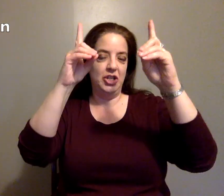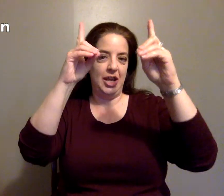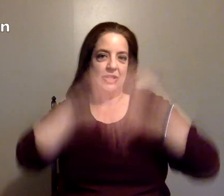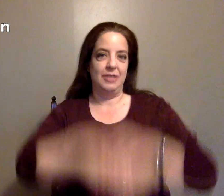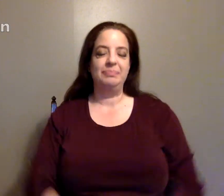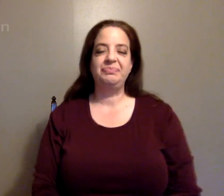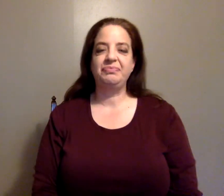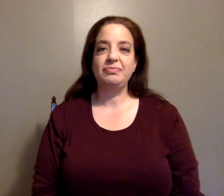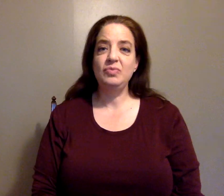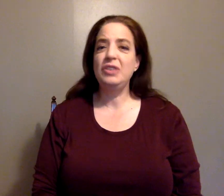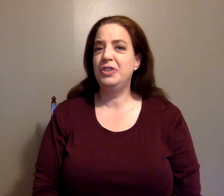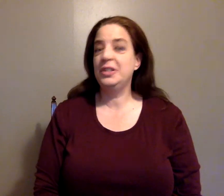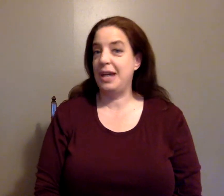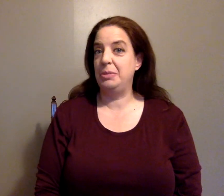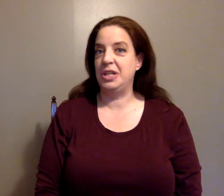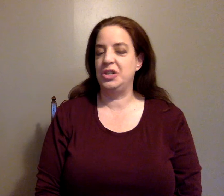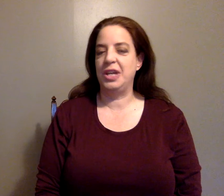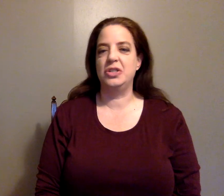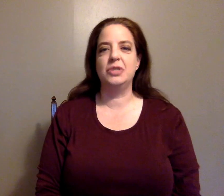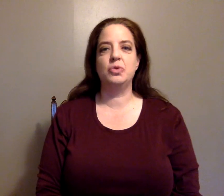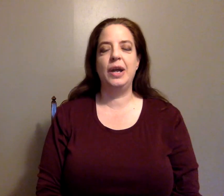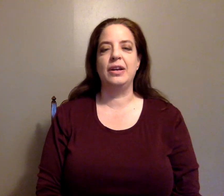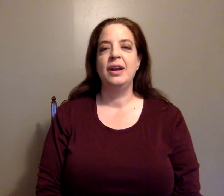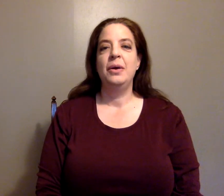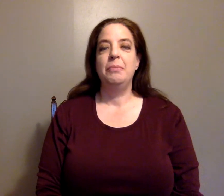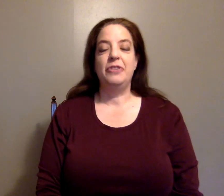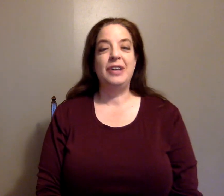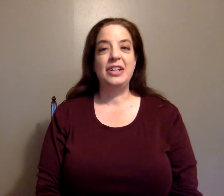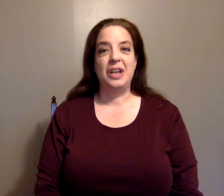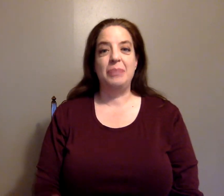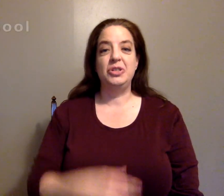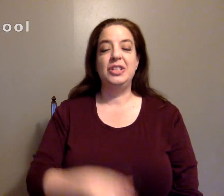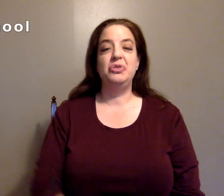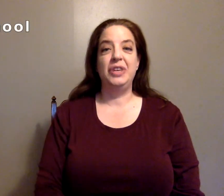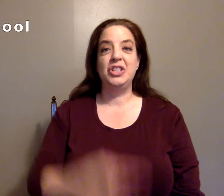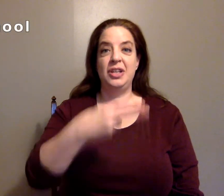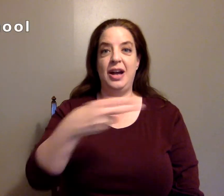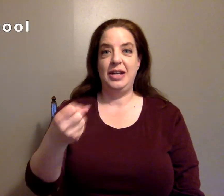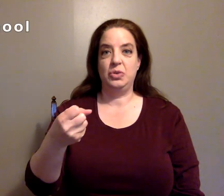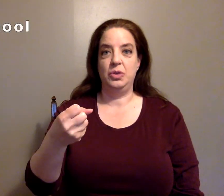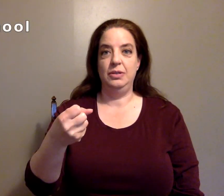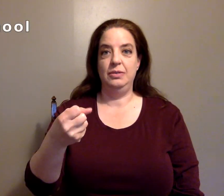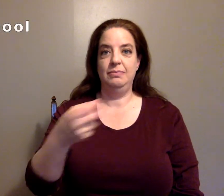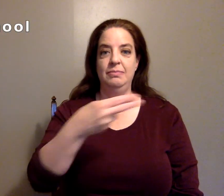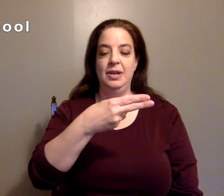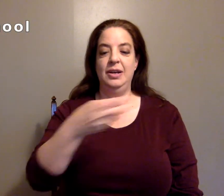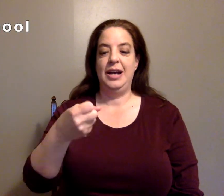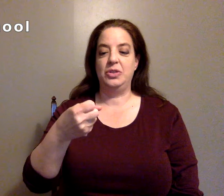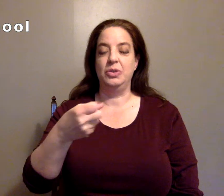education. First, how much education is required? For a lot of jobs, you need to finish high school. High school. So